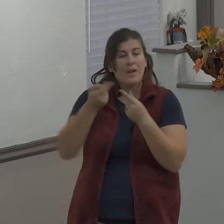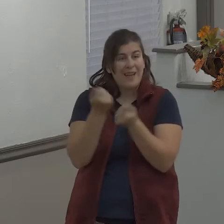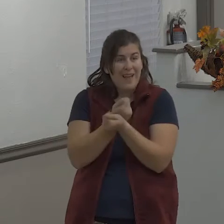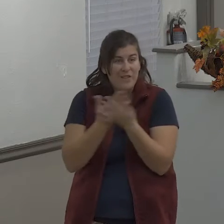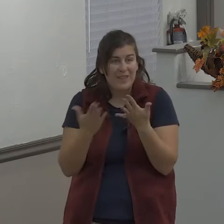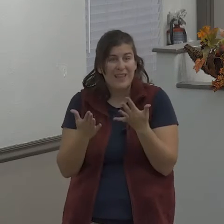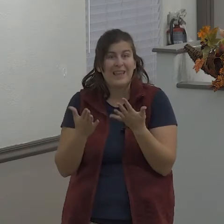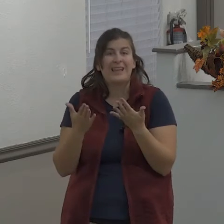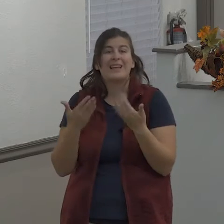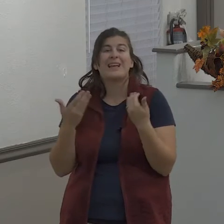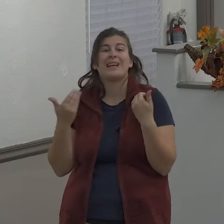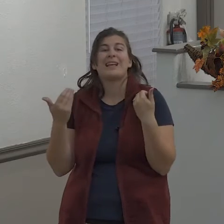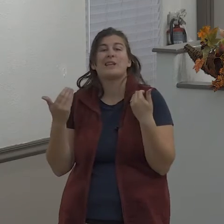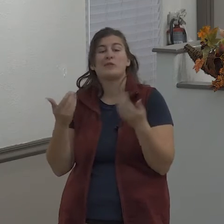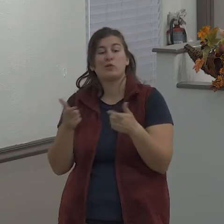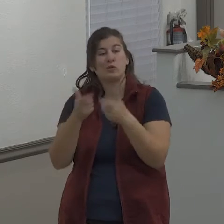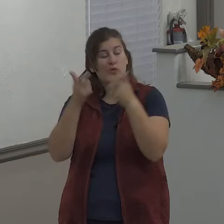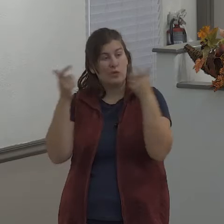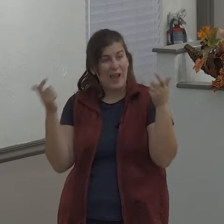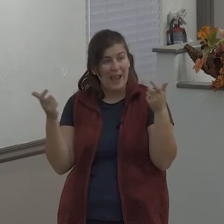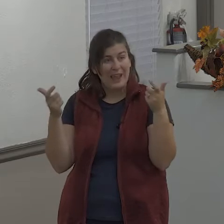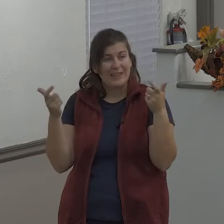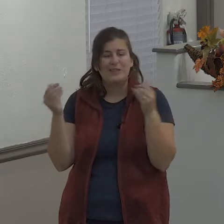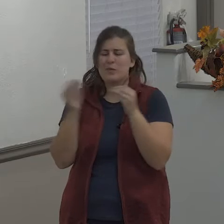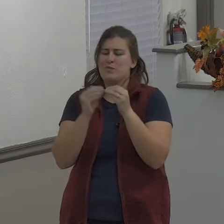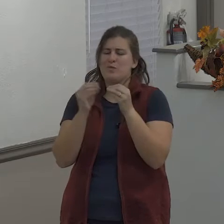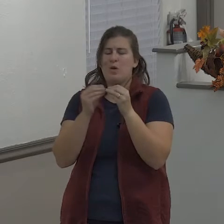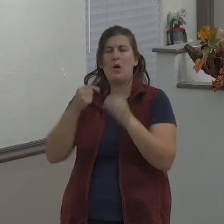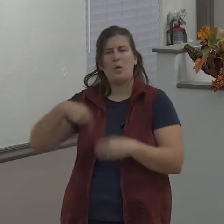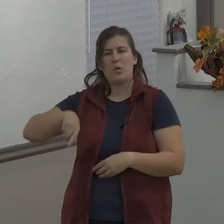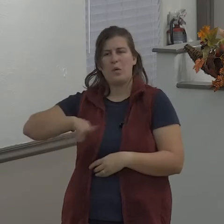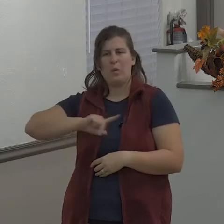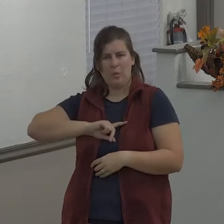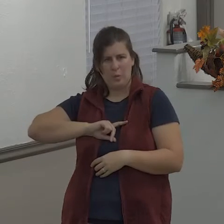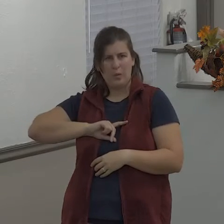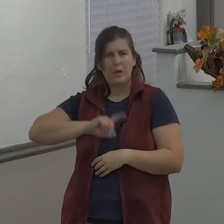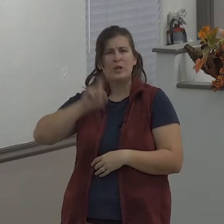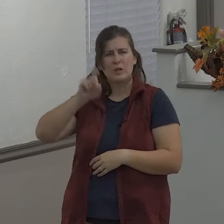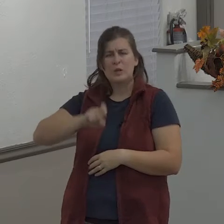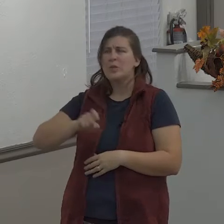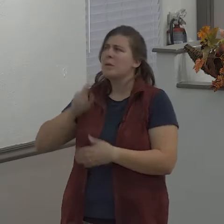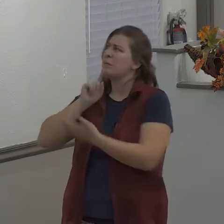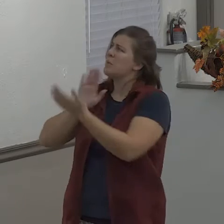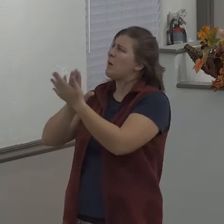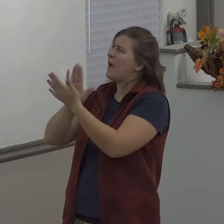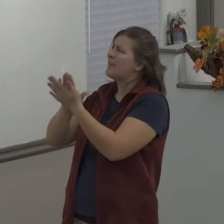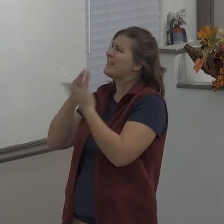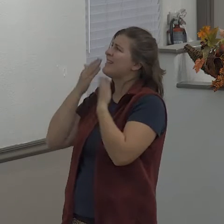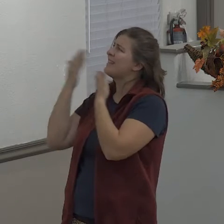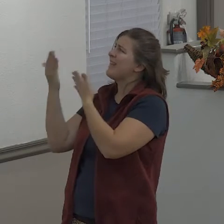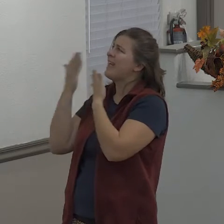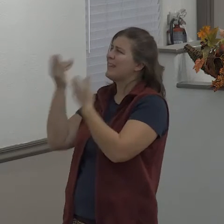And when everything is going great, even more so we should be praising God and thanking God.